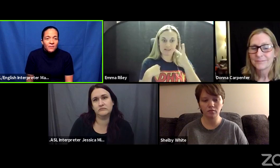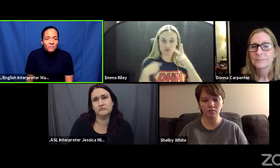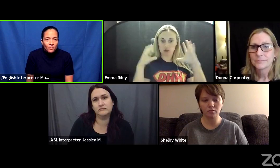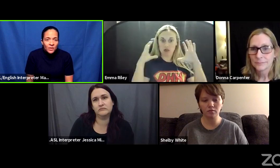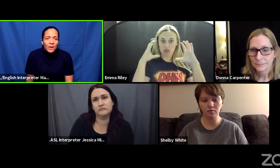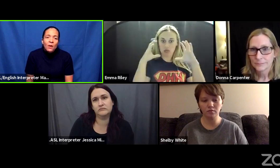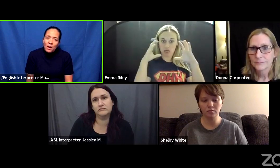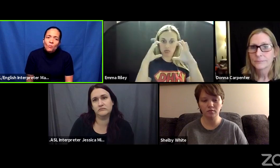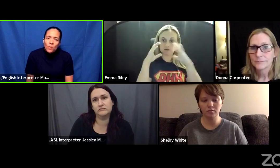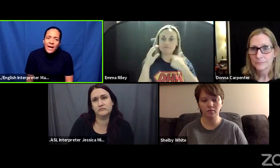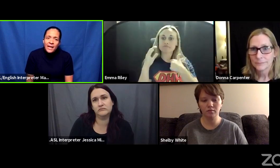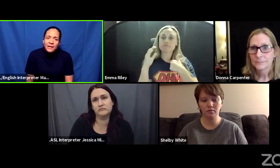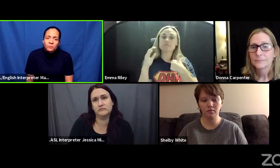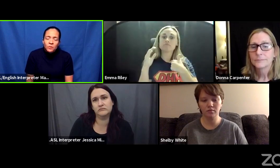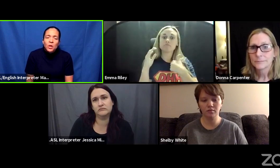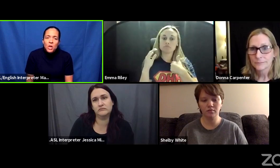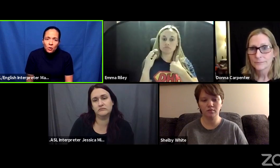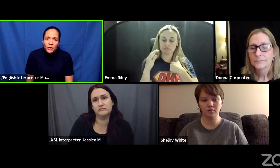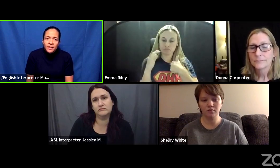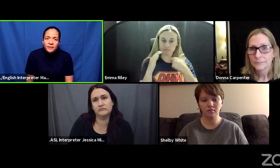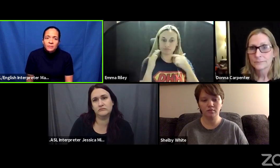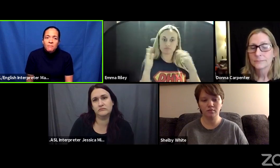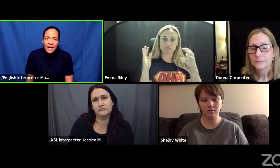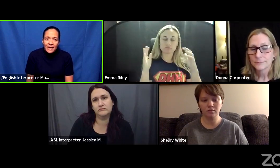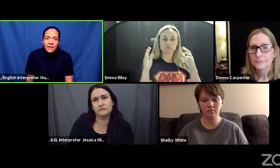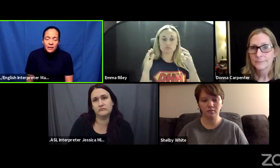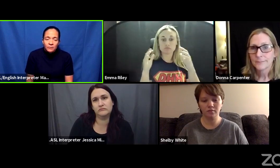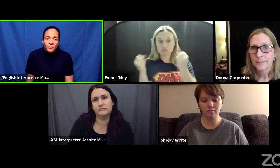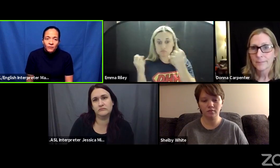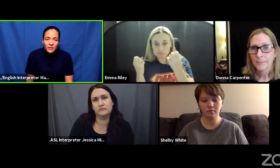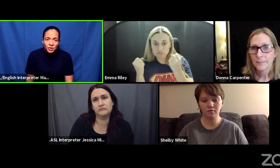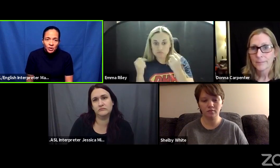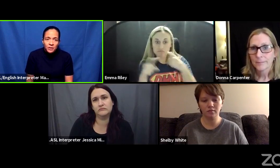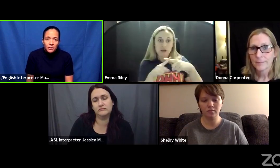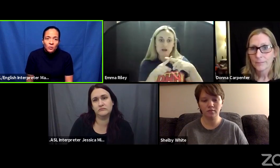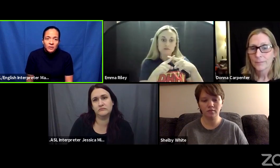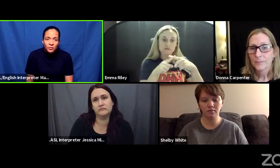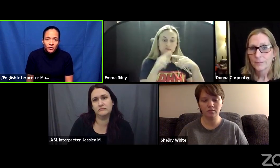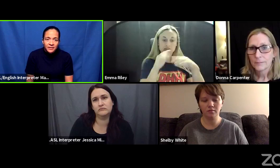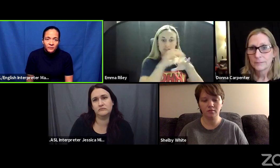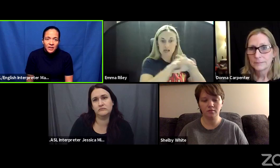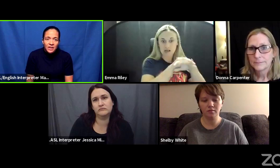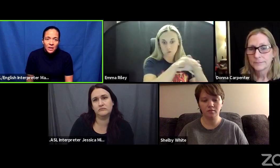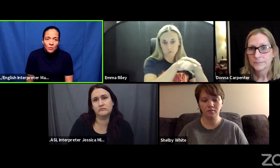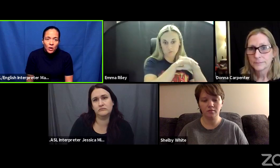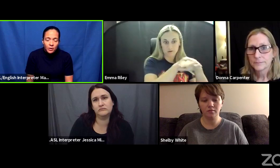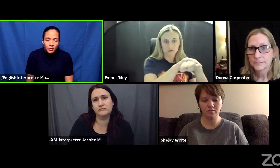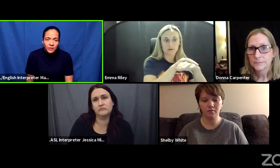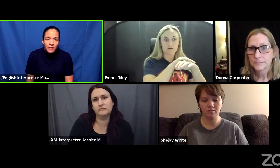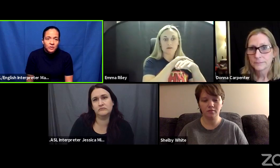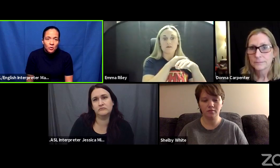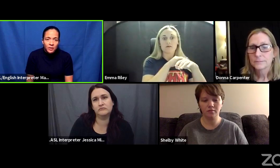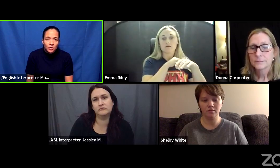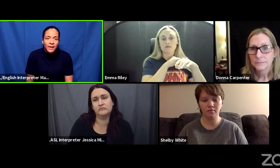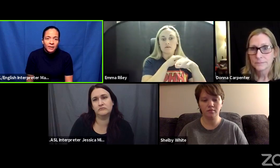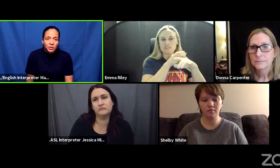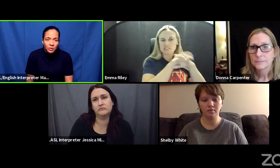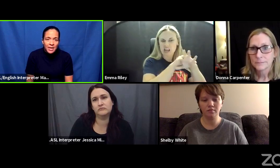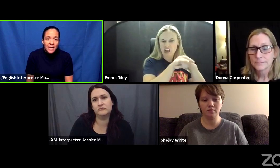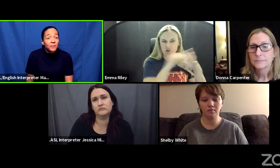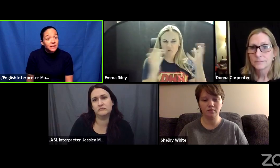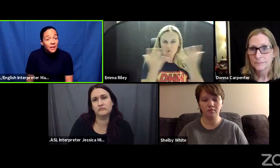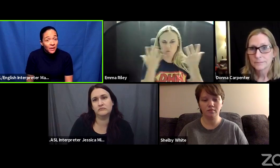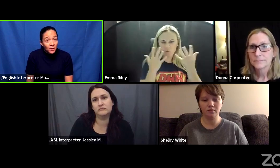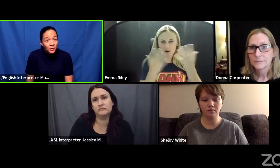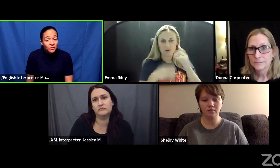And when I noticed my vision was progressively getting worse and I was going through my